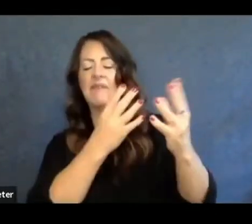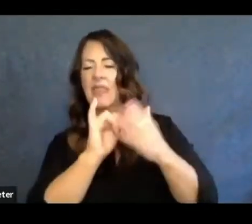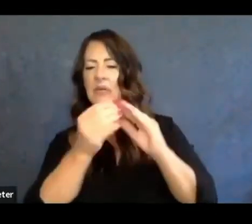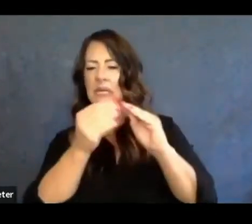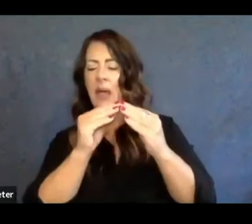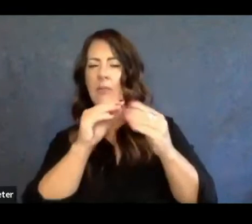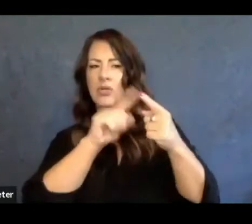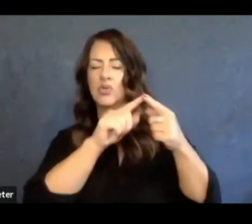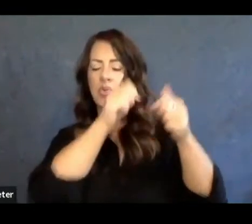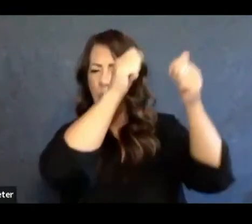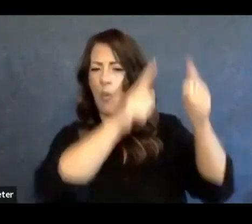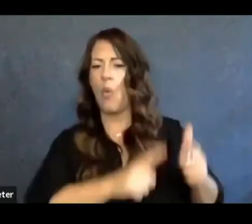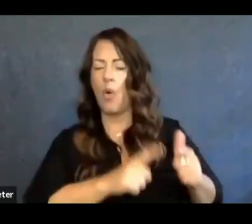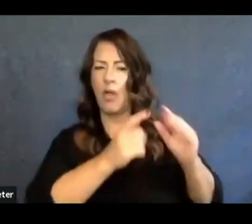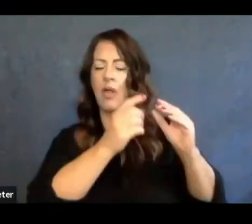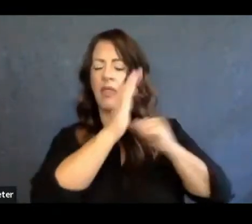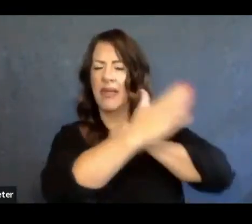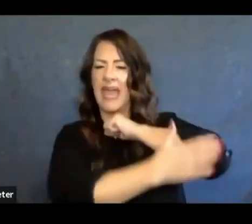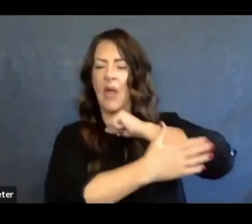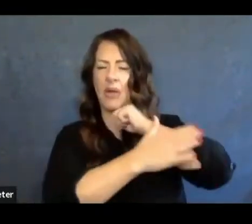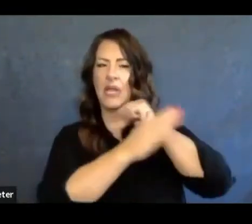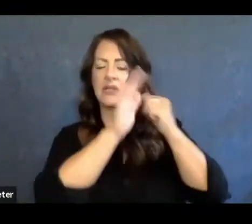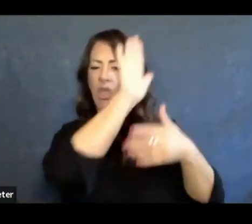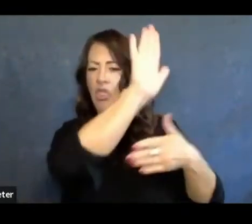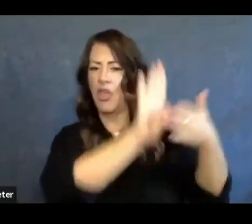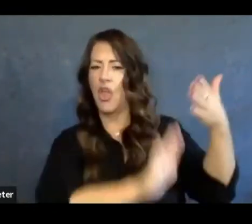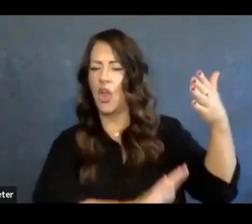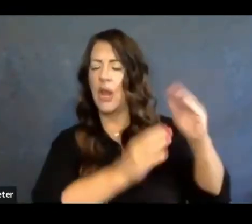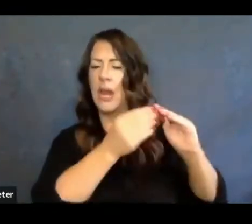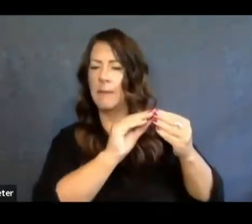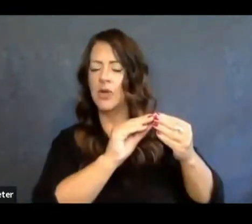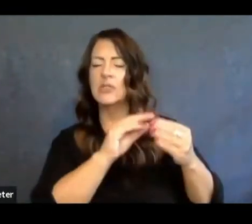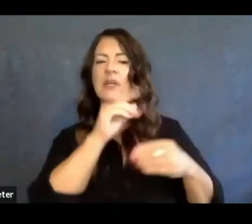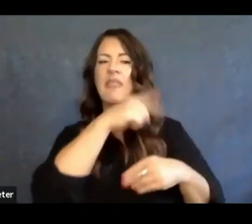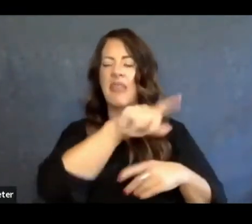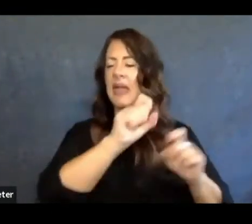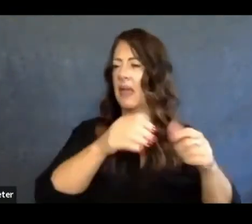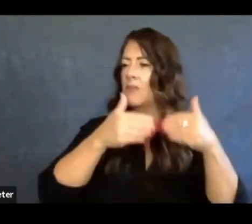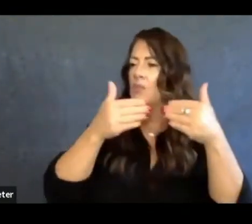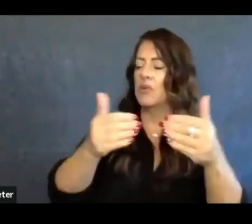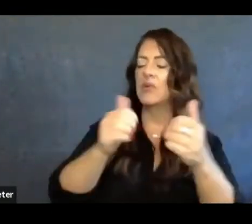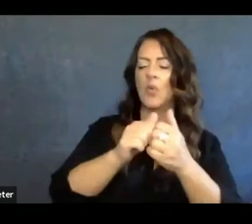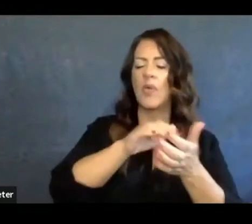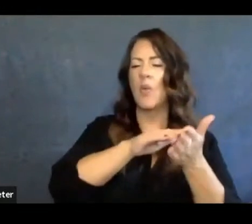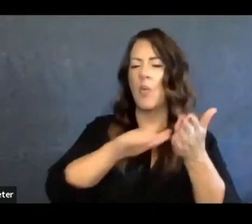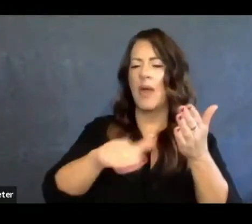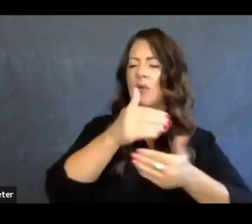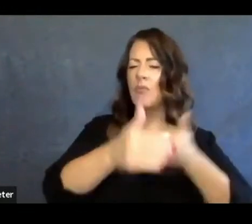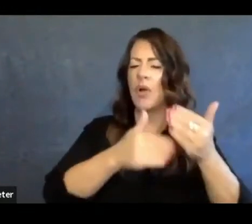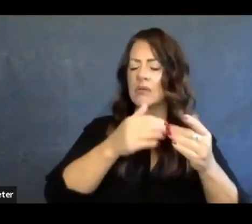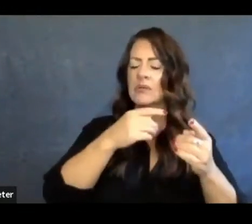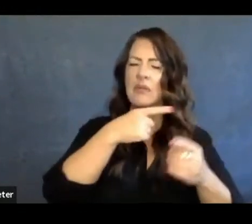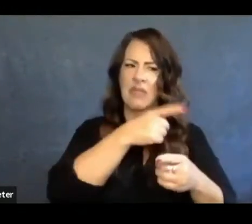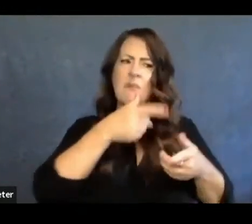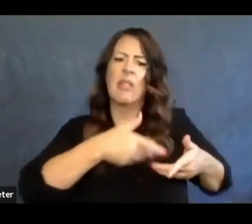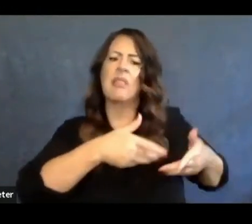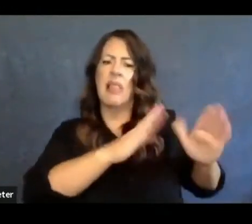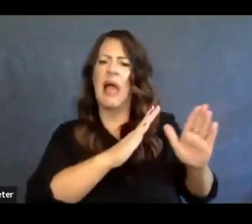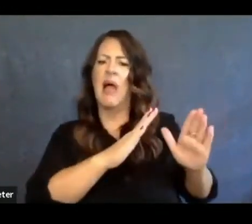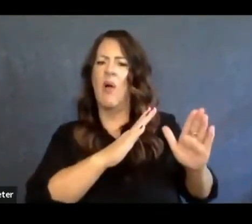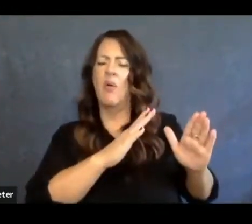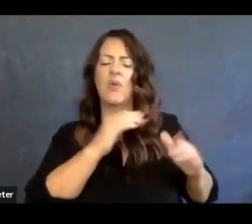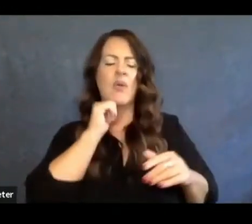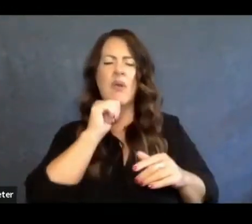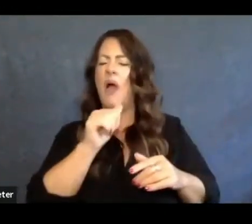like. And then if counties can proceed with the waiver process, they will be allowed to. We are not putting